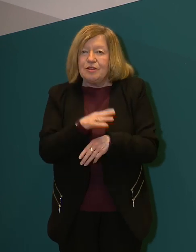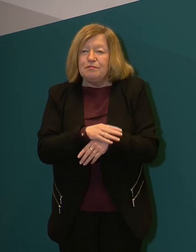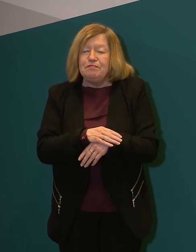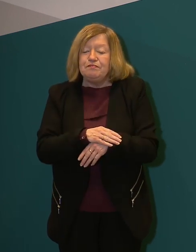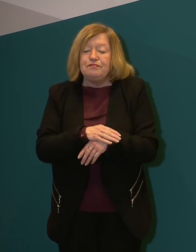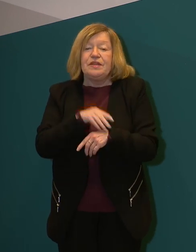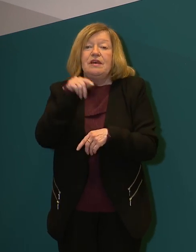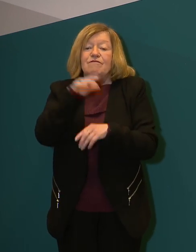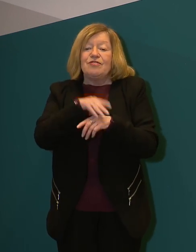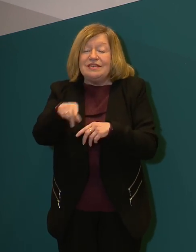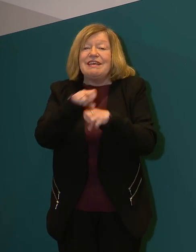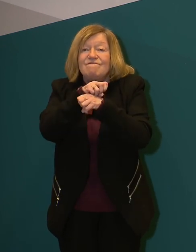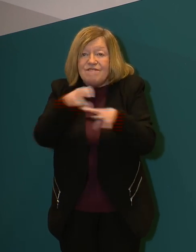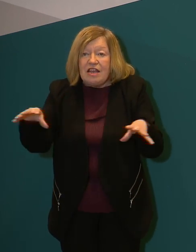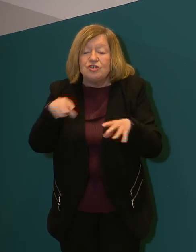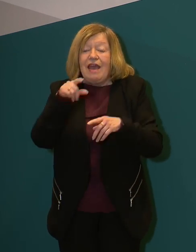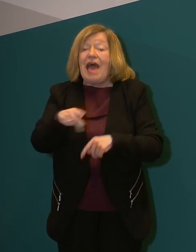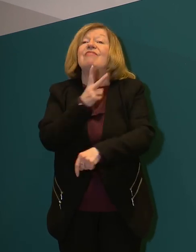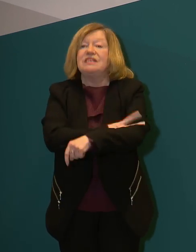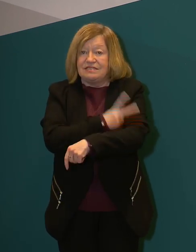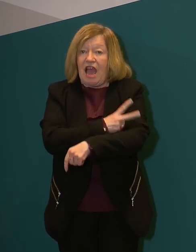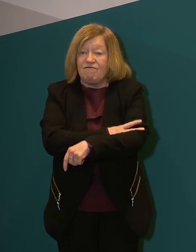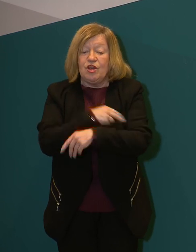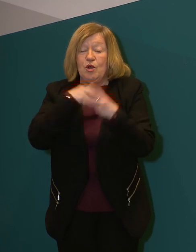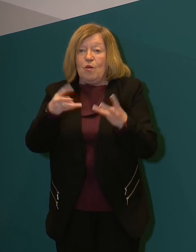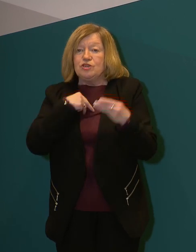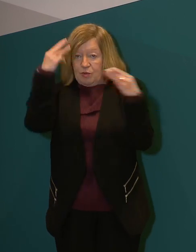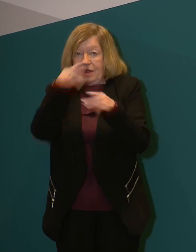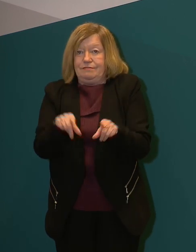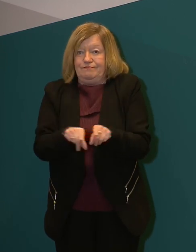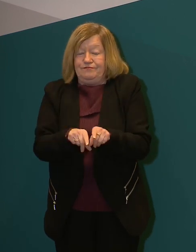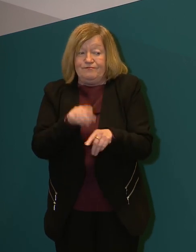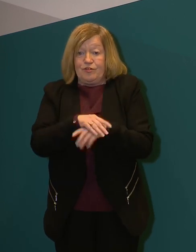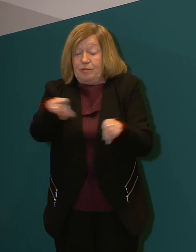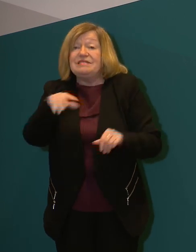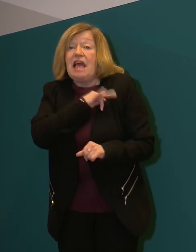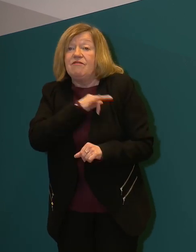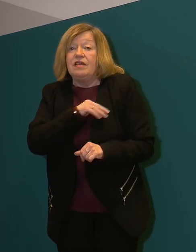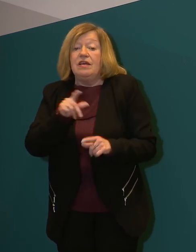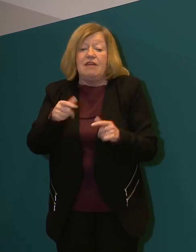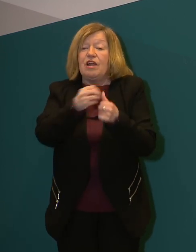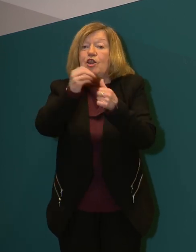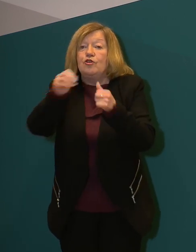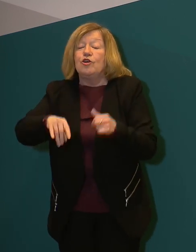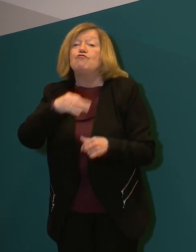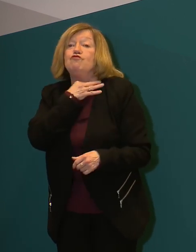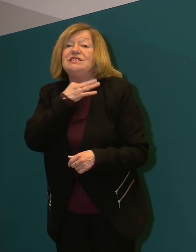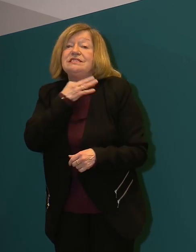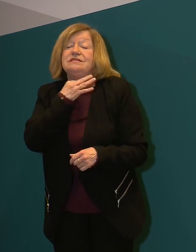from this infection. And the staff, we also want to protect, both for themselves and for any risk that